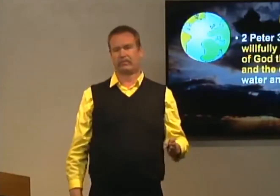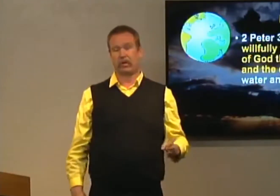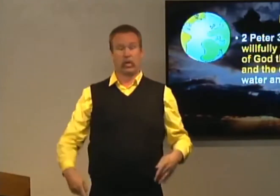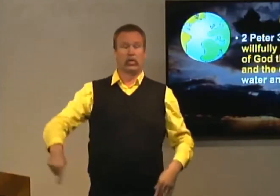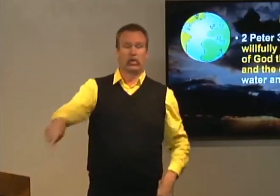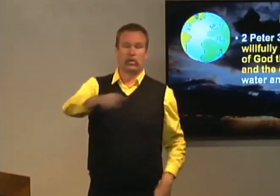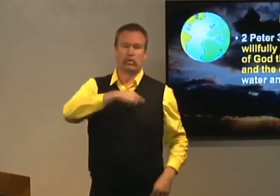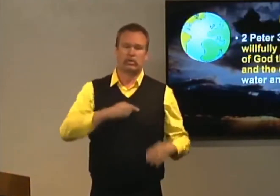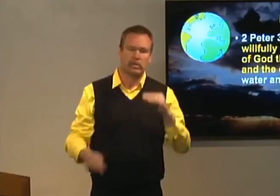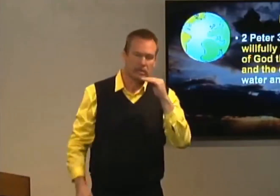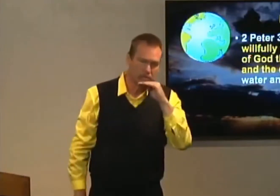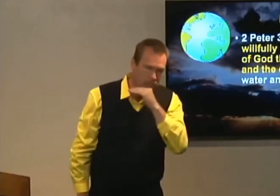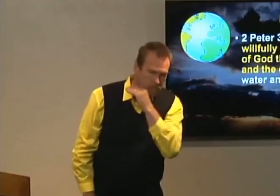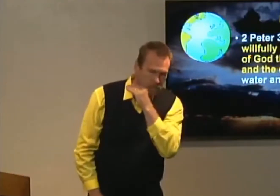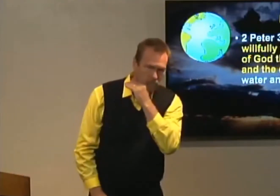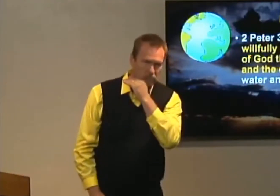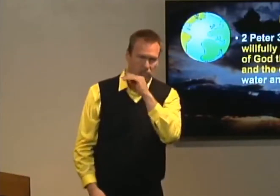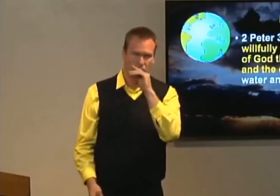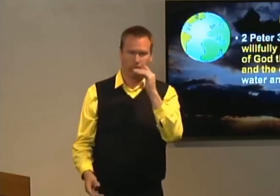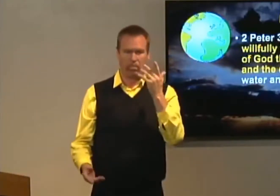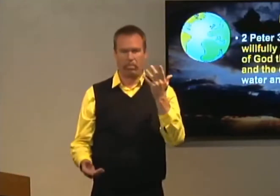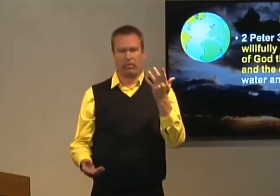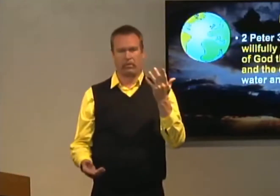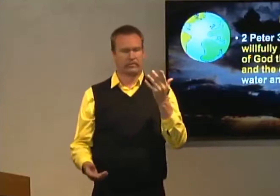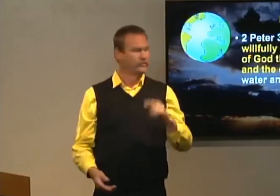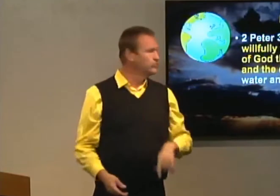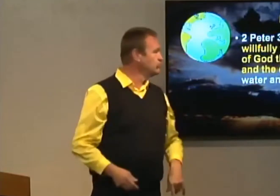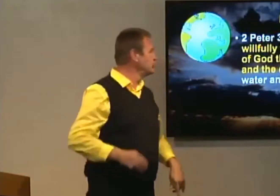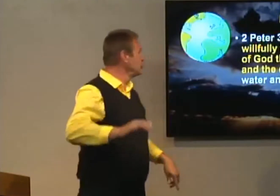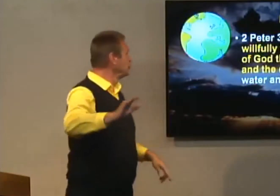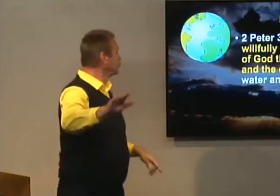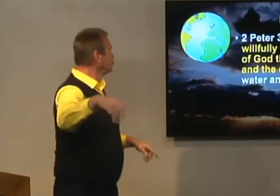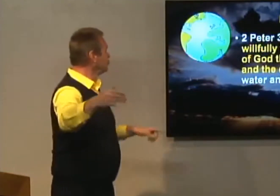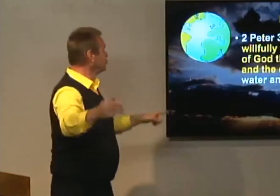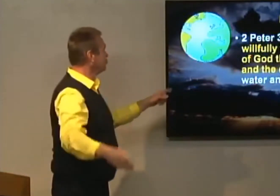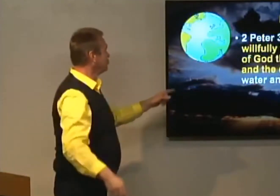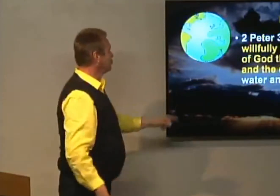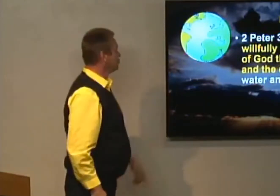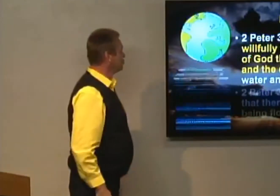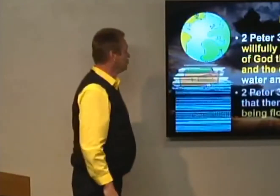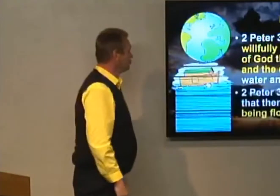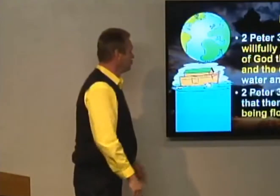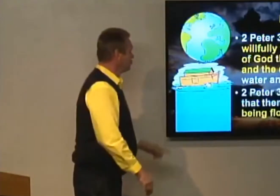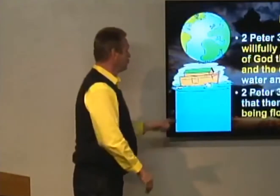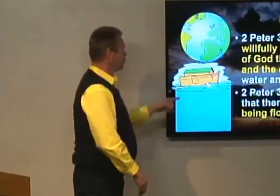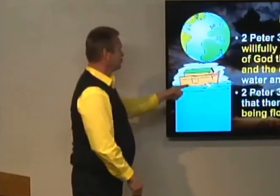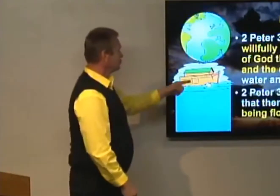never lies. We lie. We change, but God doesn't.